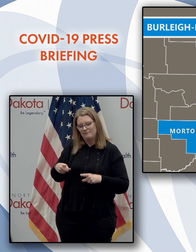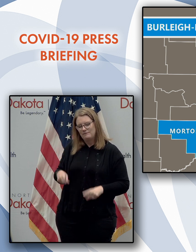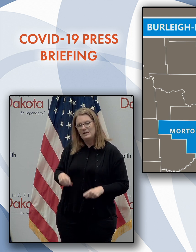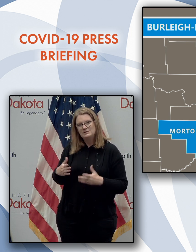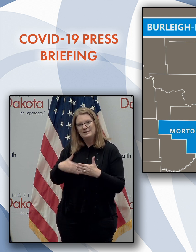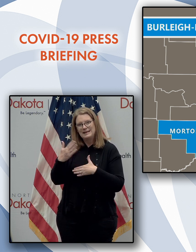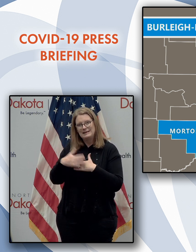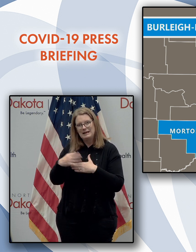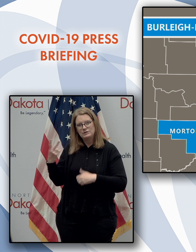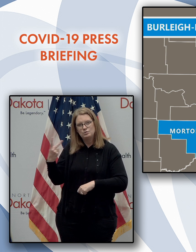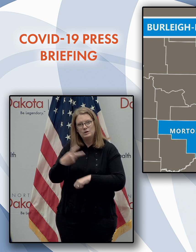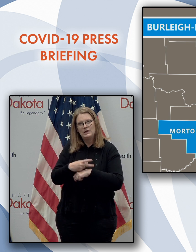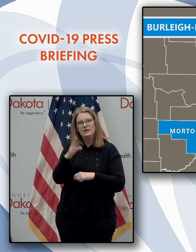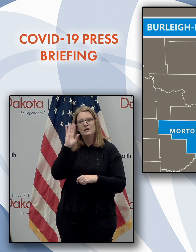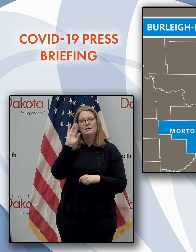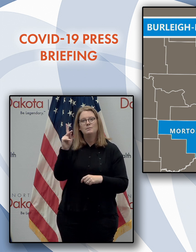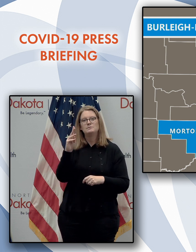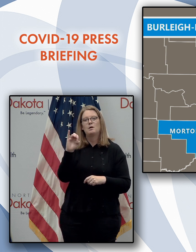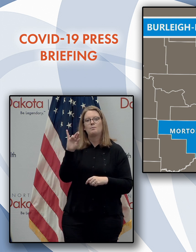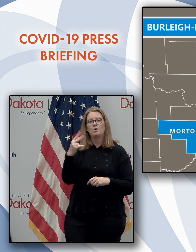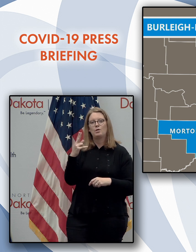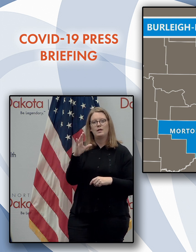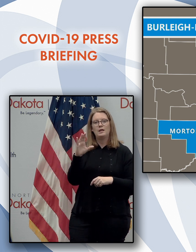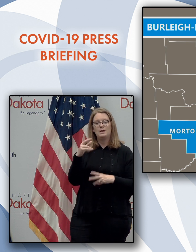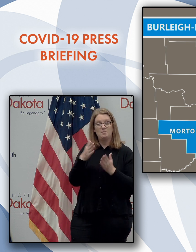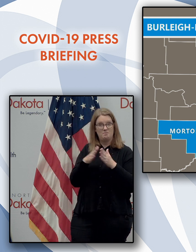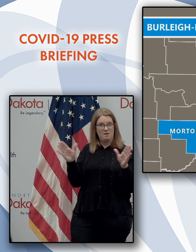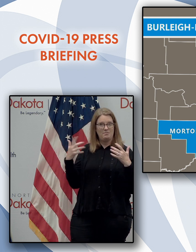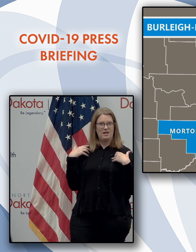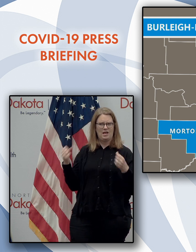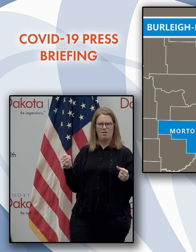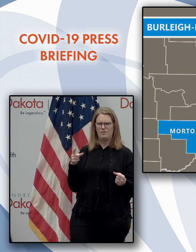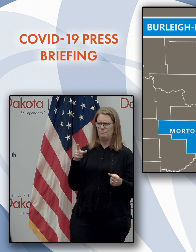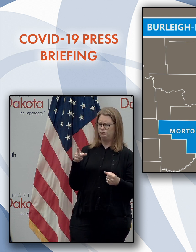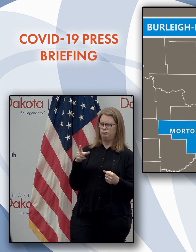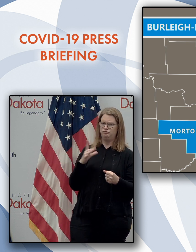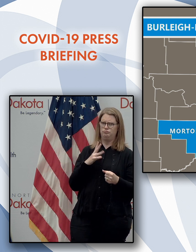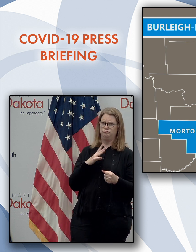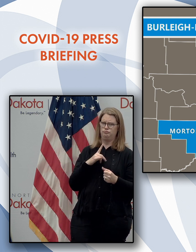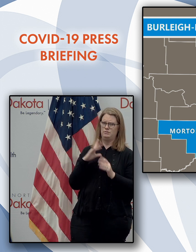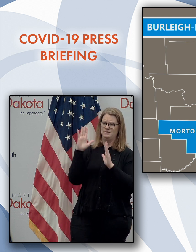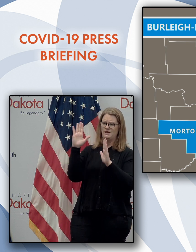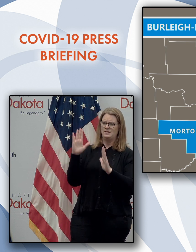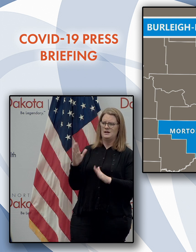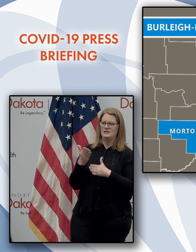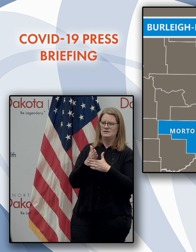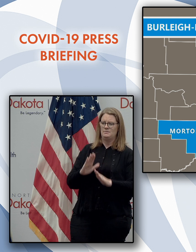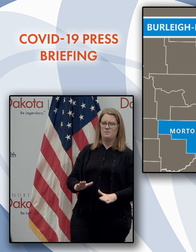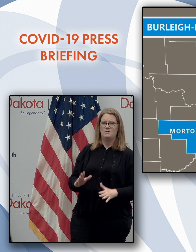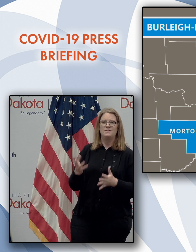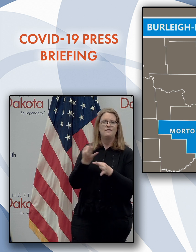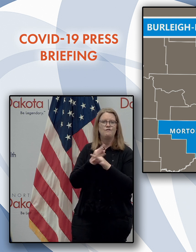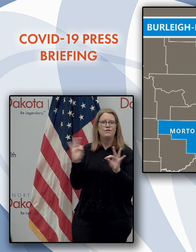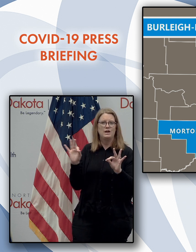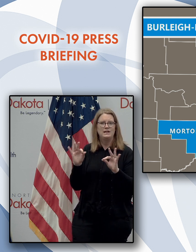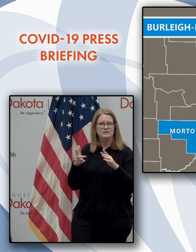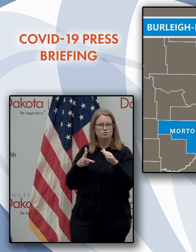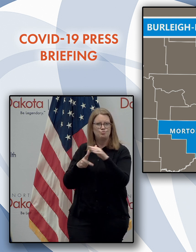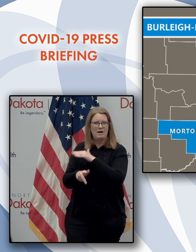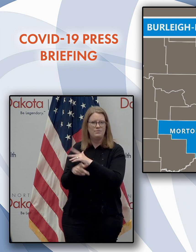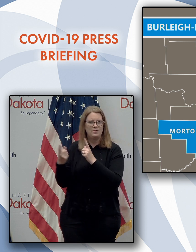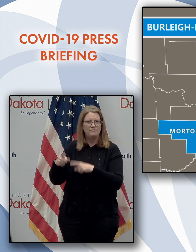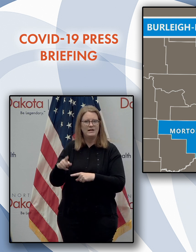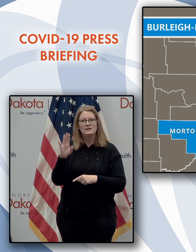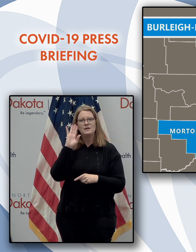in the next 2 days. Bismarck Burley Public Health, who's been a great partner through this whole event, another free public drive-through event at the Bismarck Event